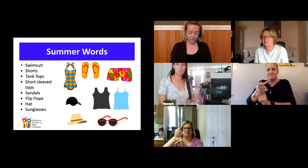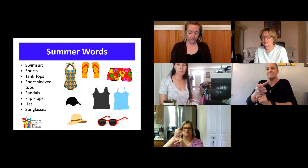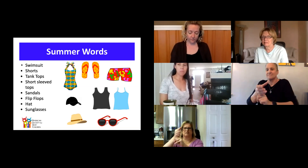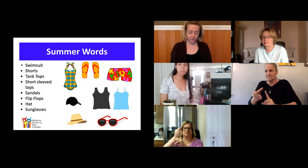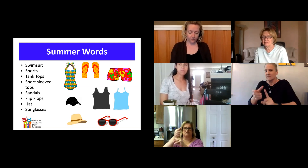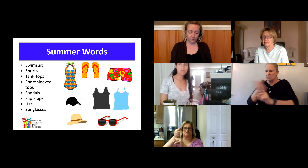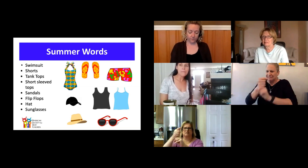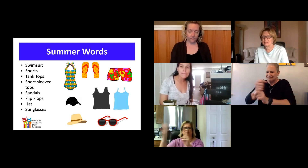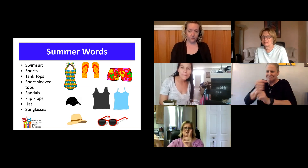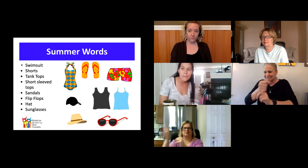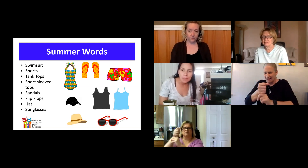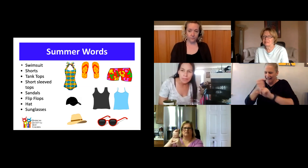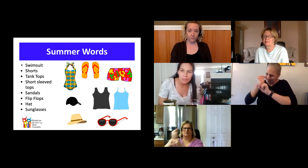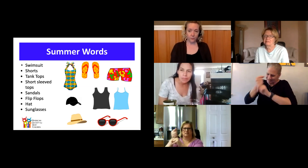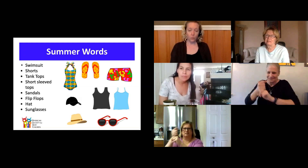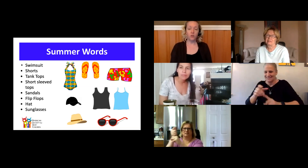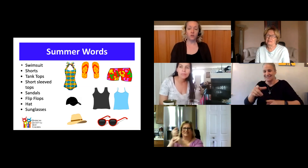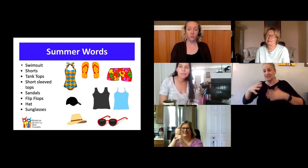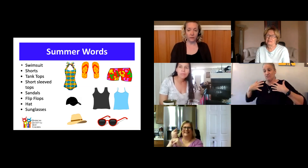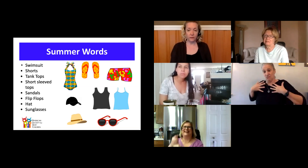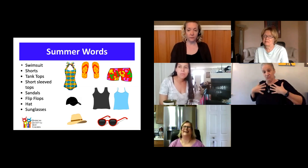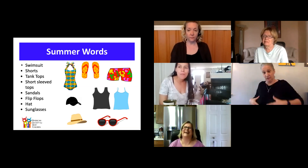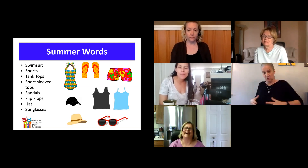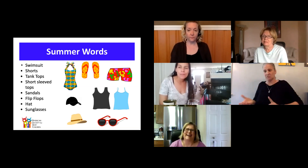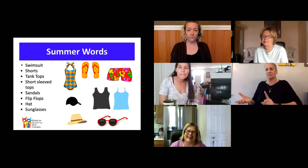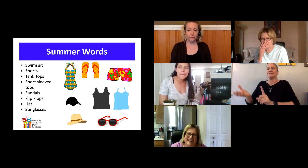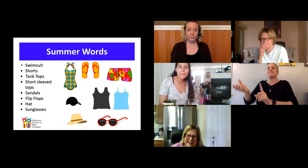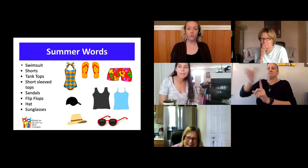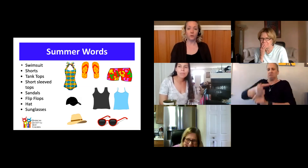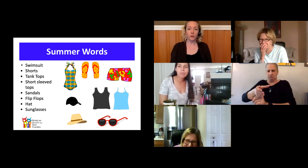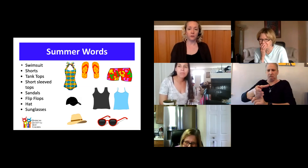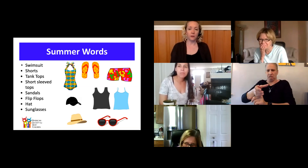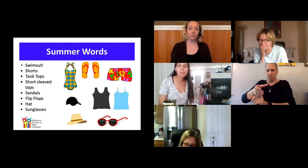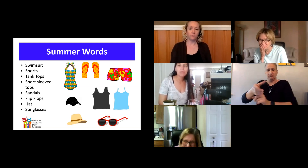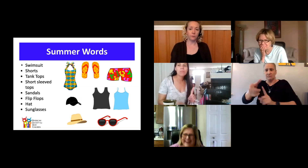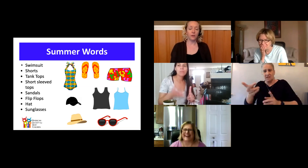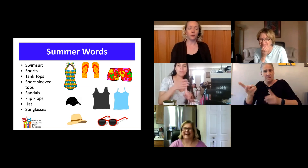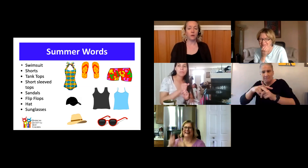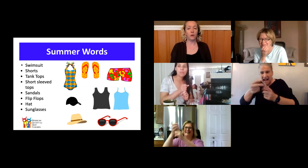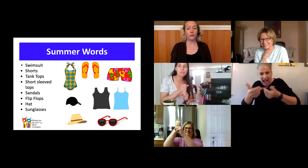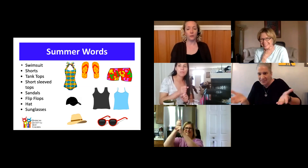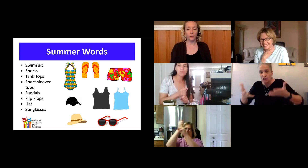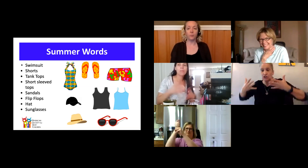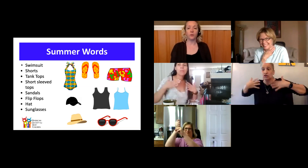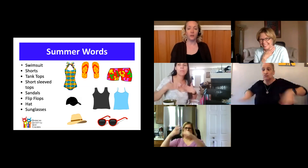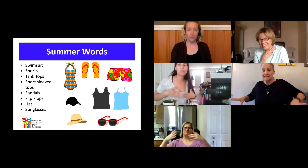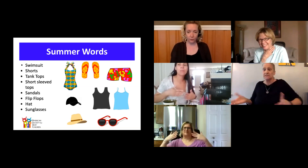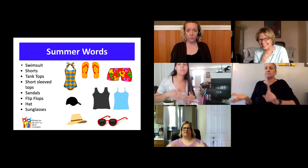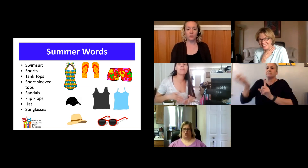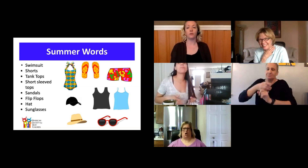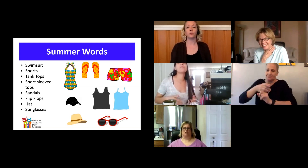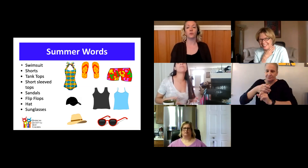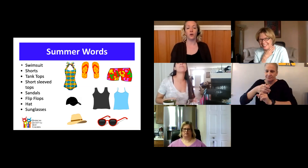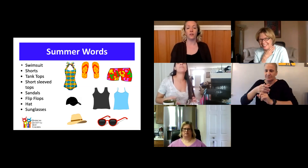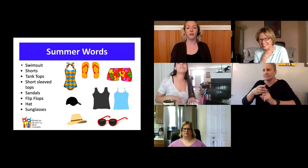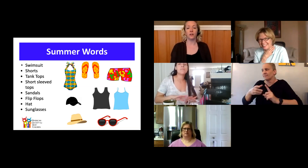Or you can do this. No, you're not wrestling with it, but okay, yes, swimsuit on. There you go. You